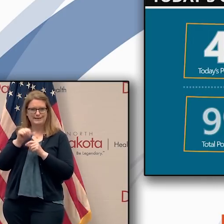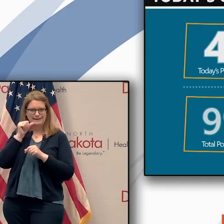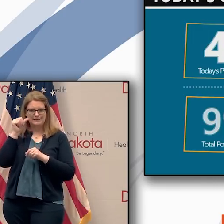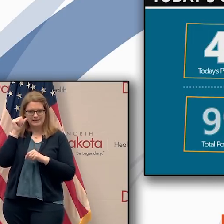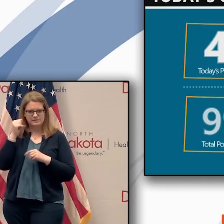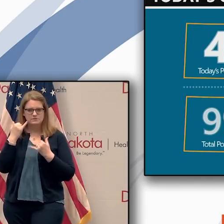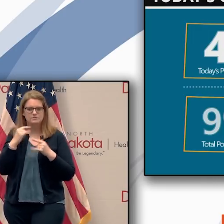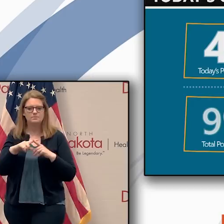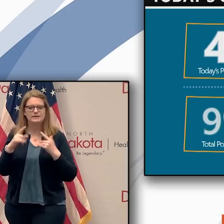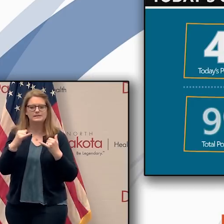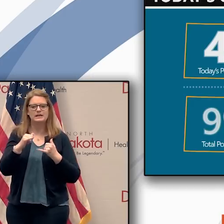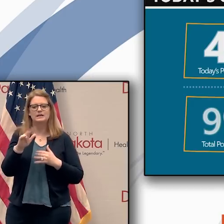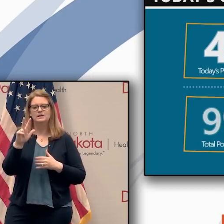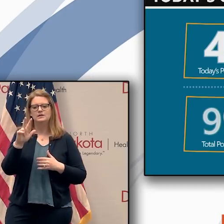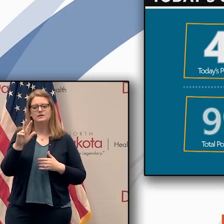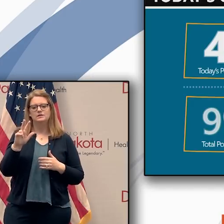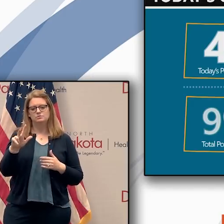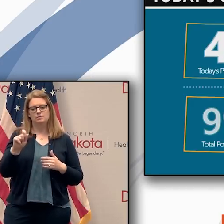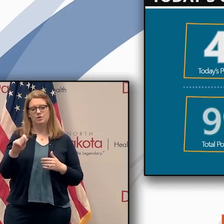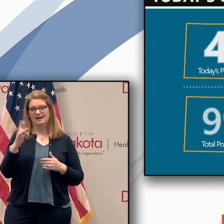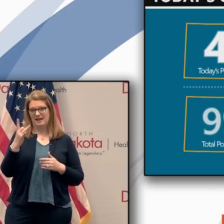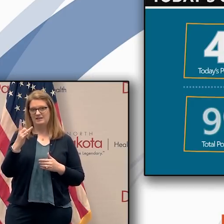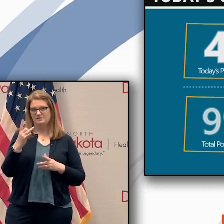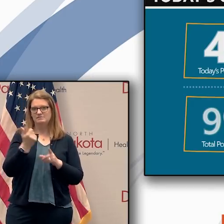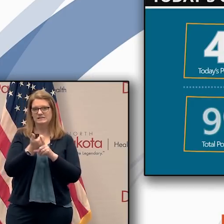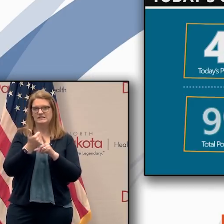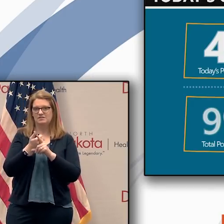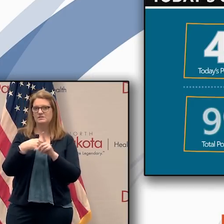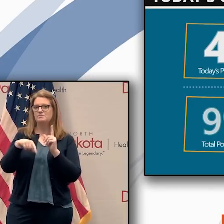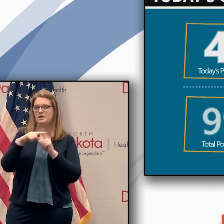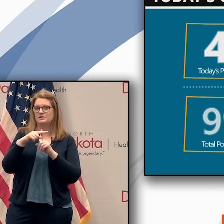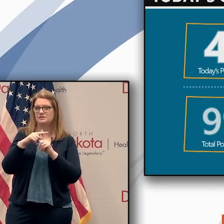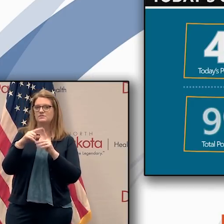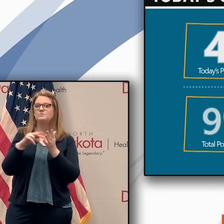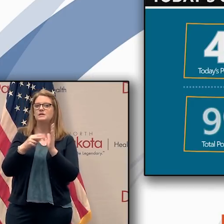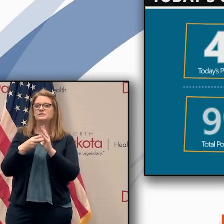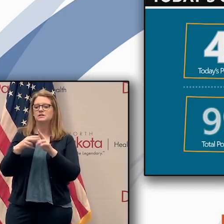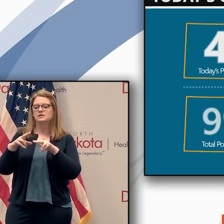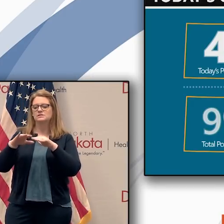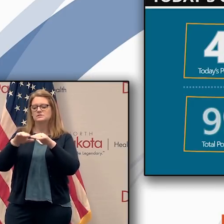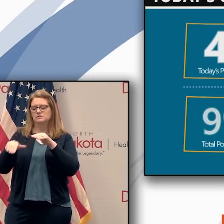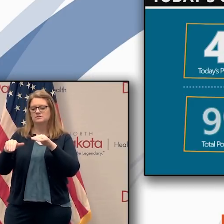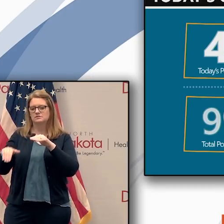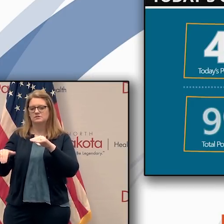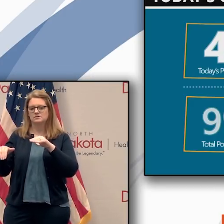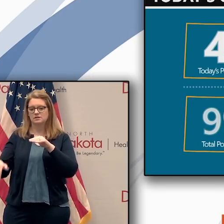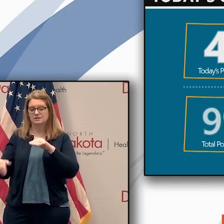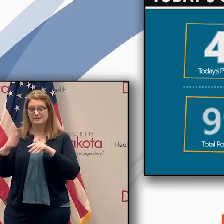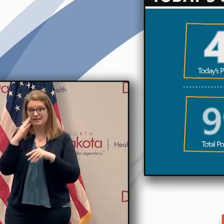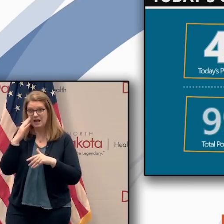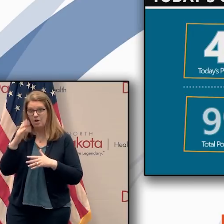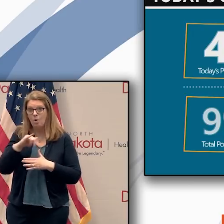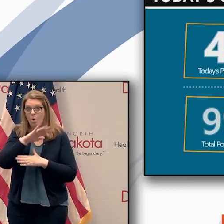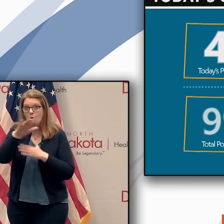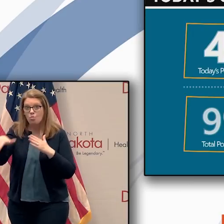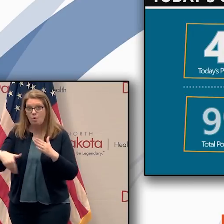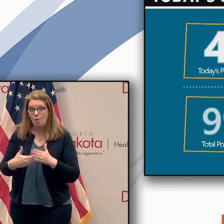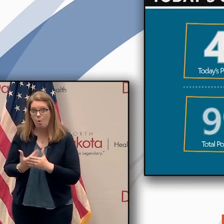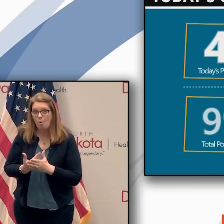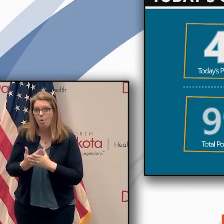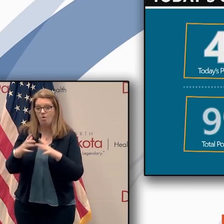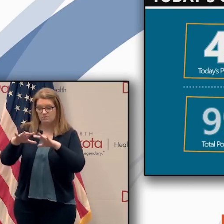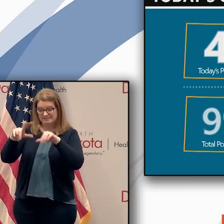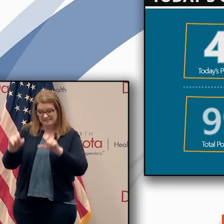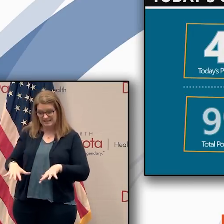today's positive rate. That's a good sign. That continues to go down. The cumulative rate for the entire duration since our very